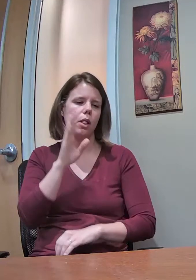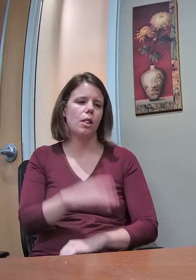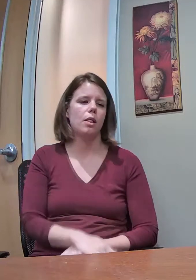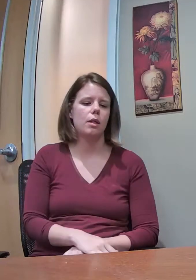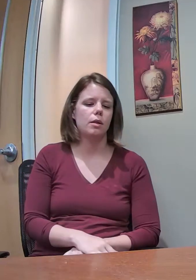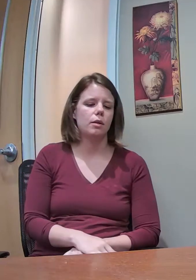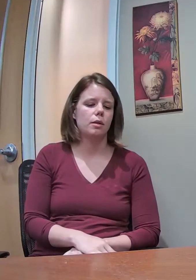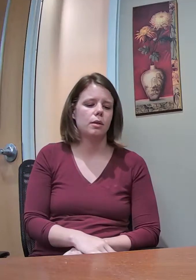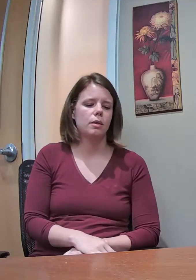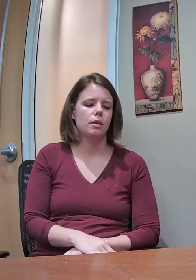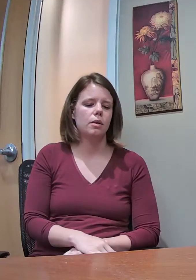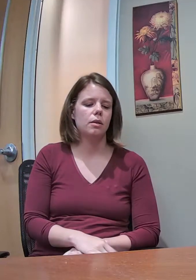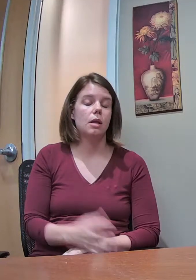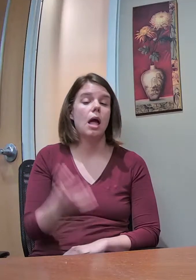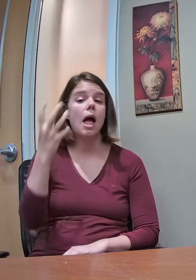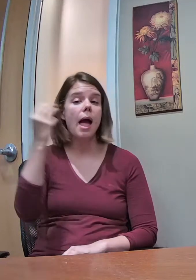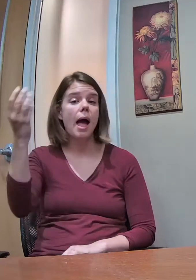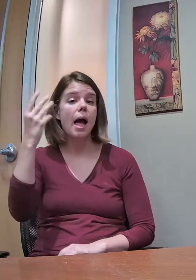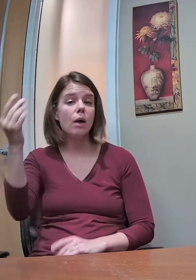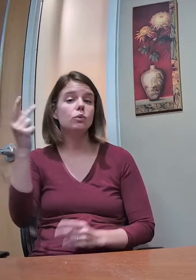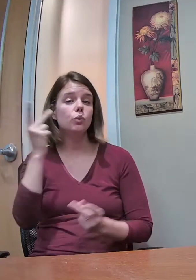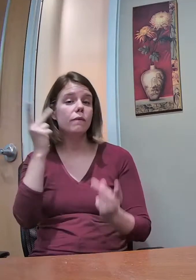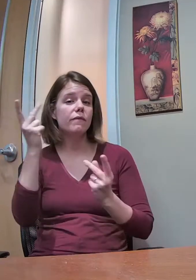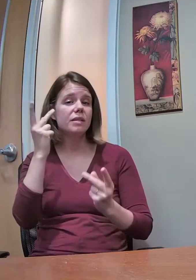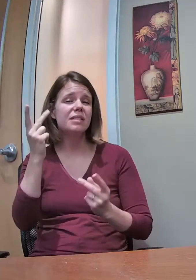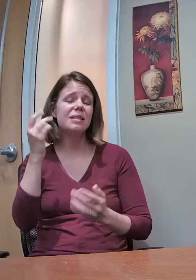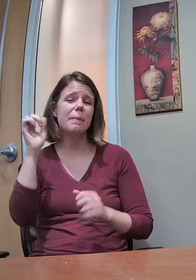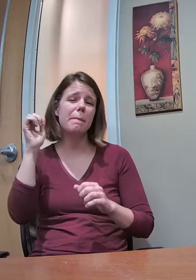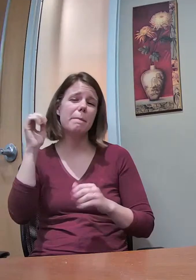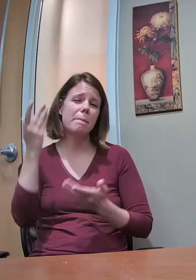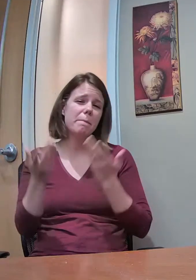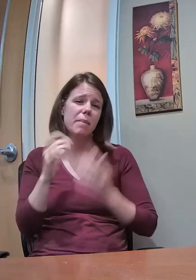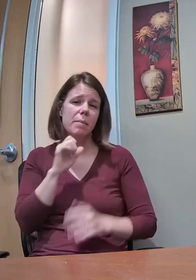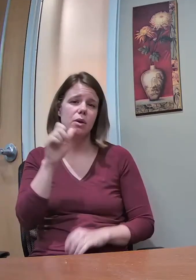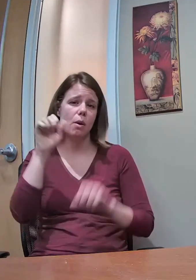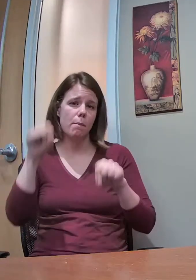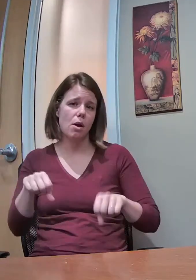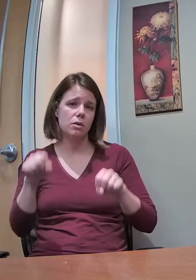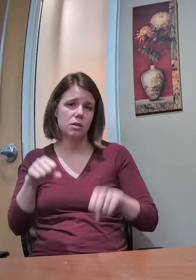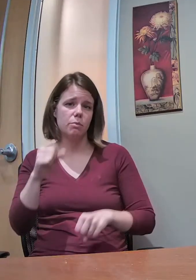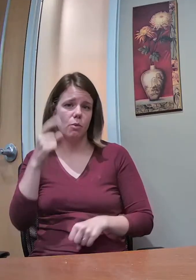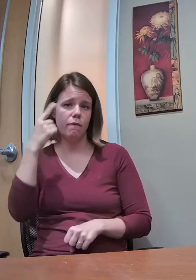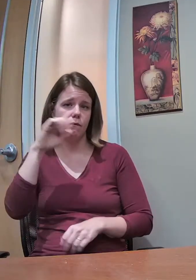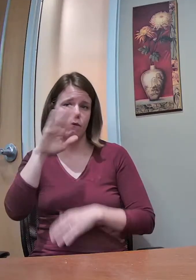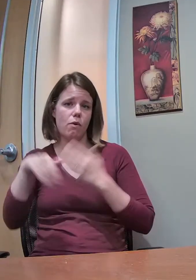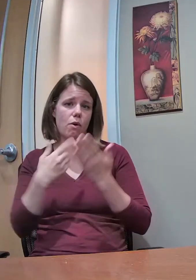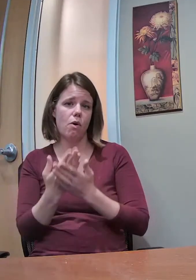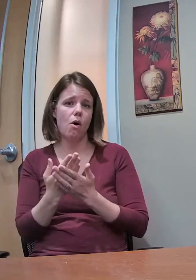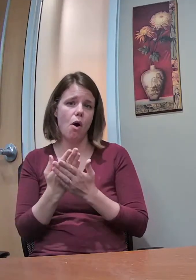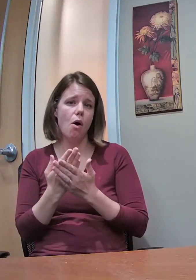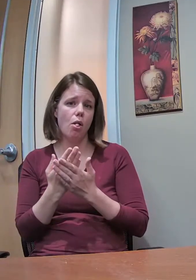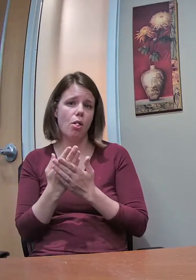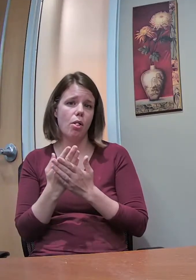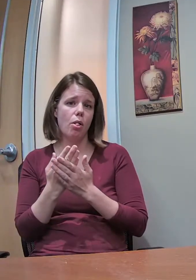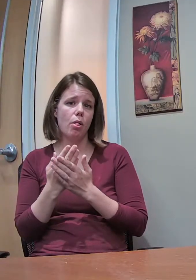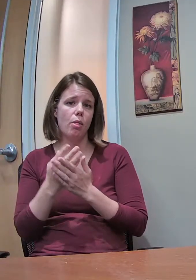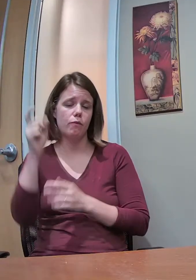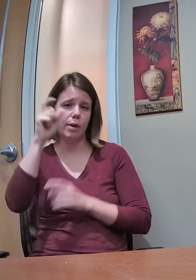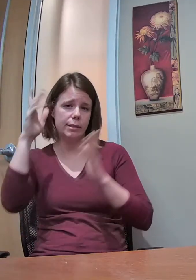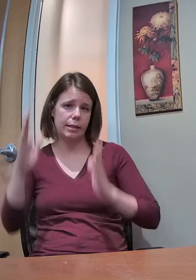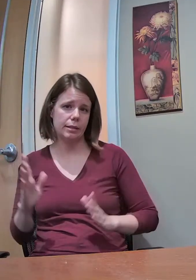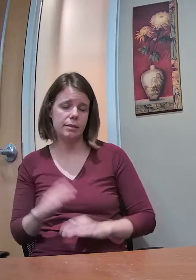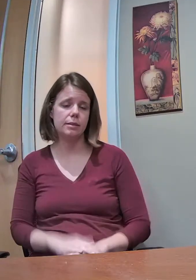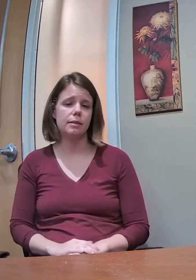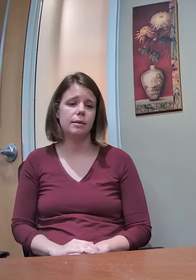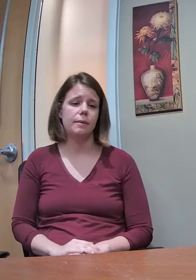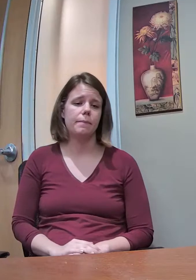visits may not be possible for all residents. Effective June the 9th, a resident with mobility limitations